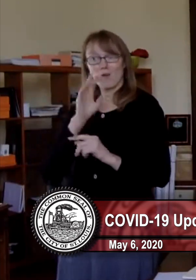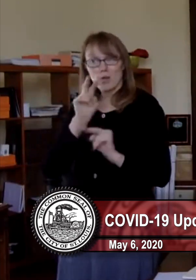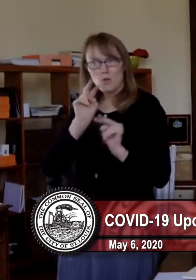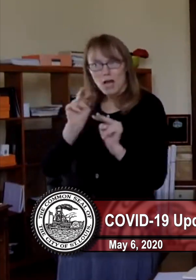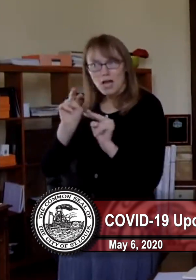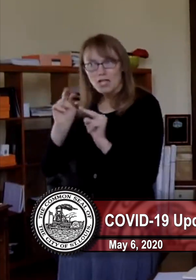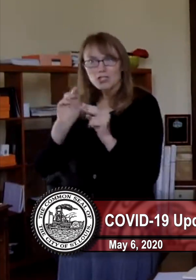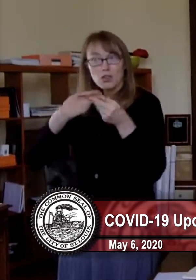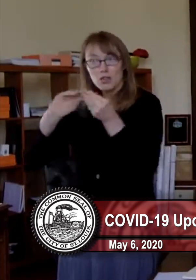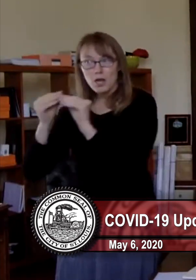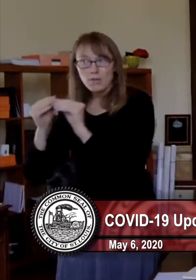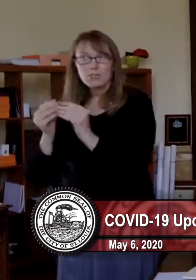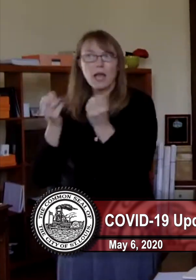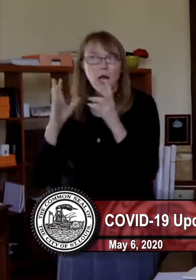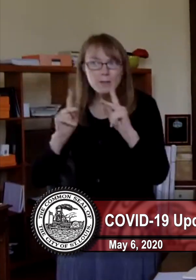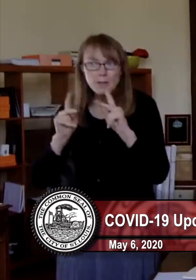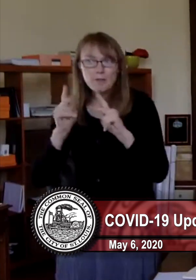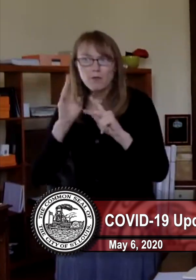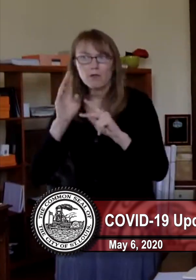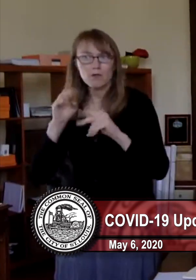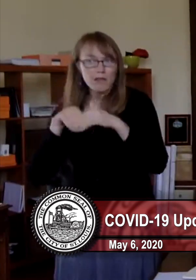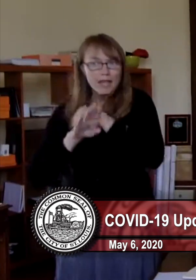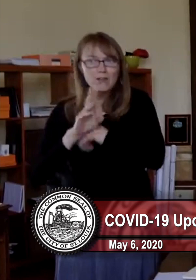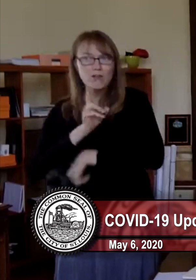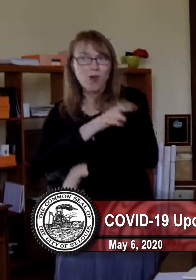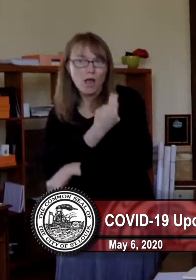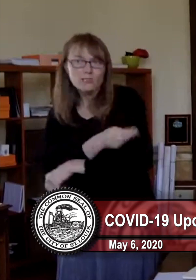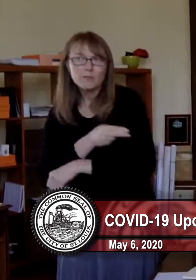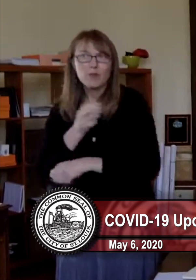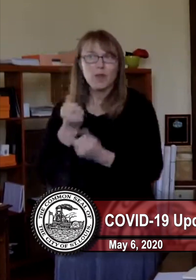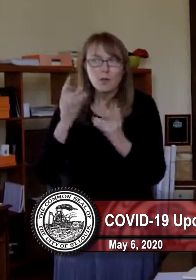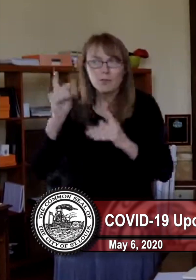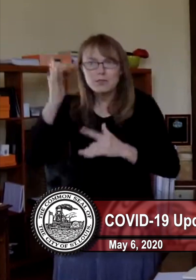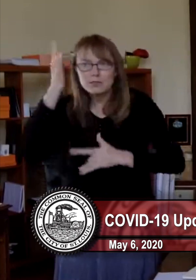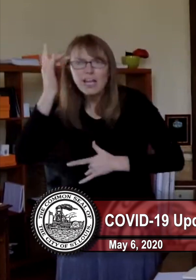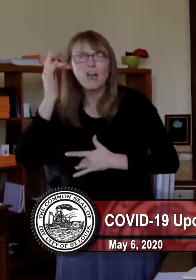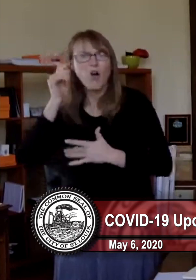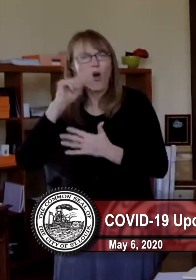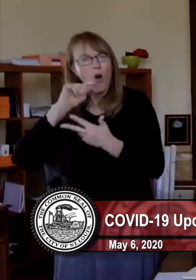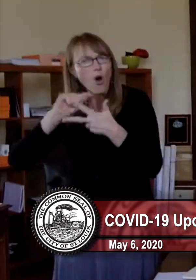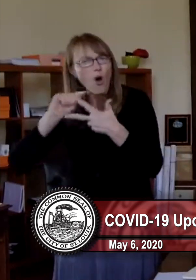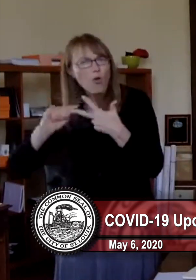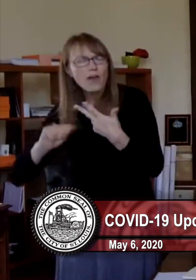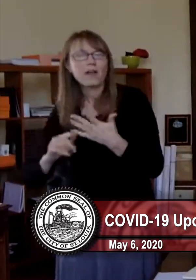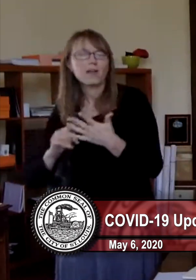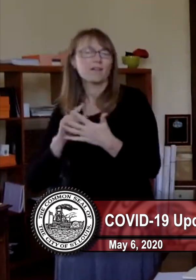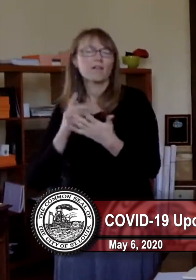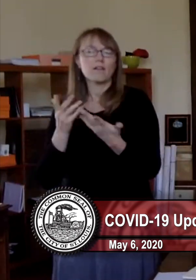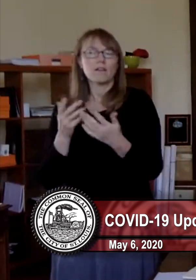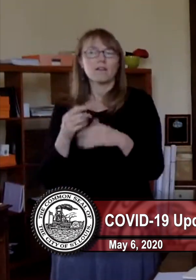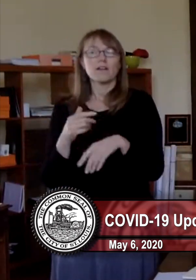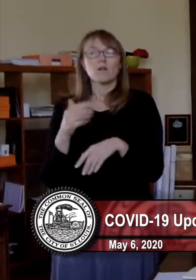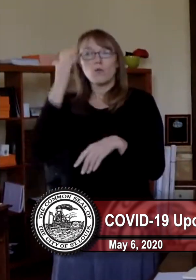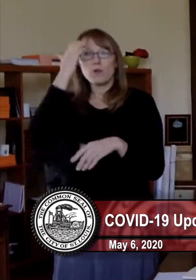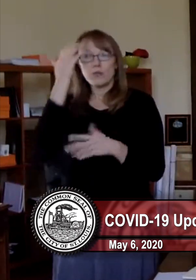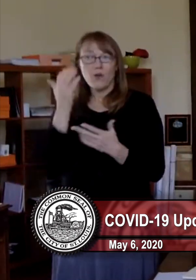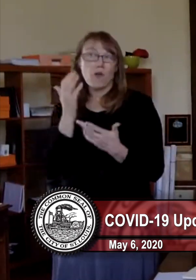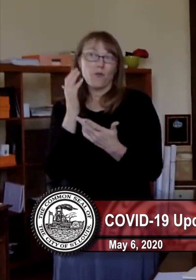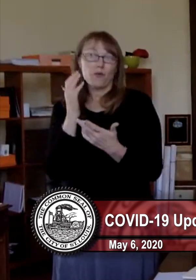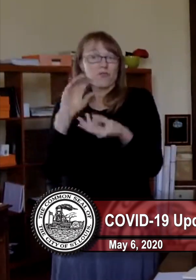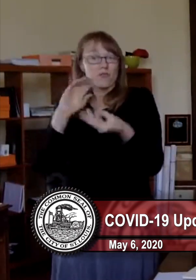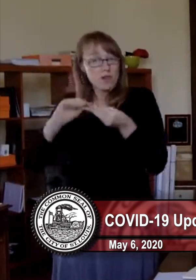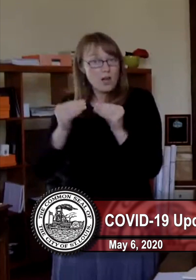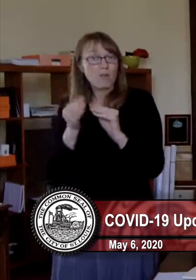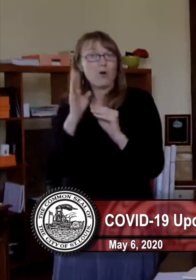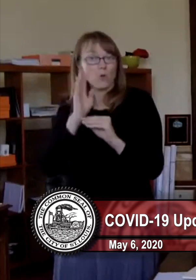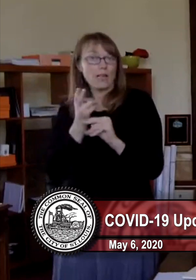expect that we will have an increase in new cases. We're going to have an increase because now we have more tests.